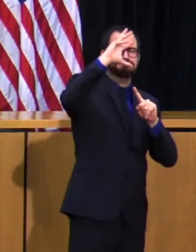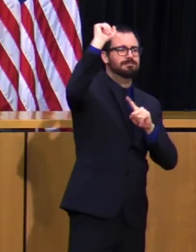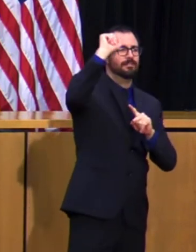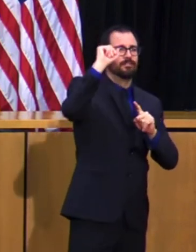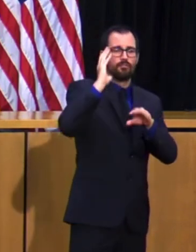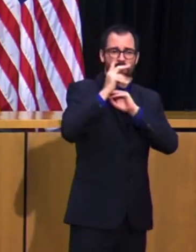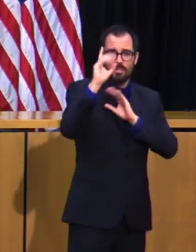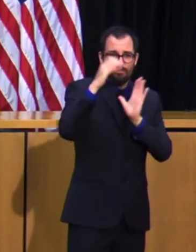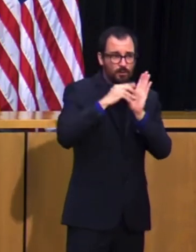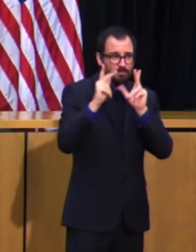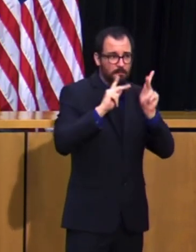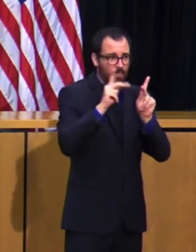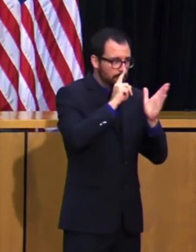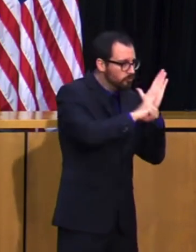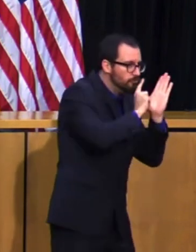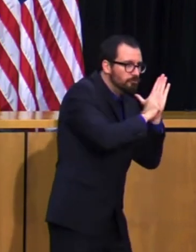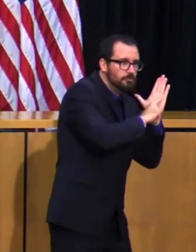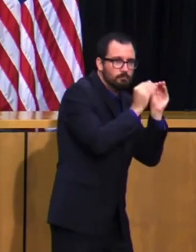with respect to